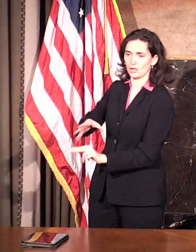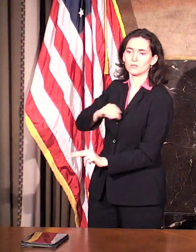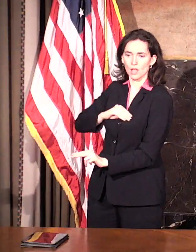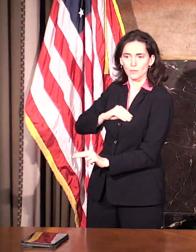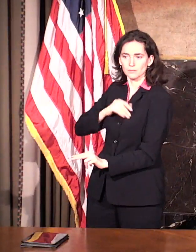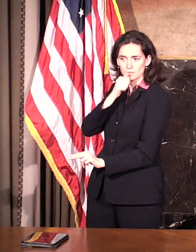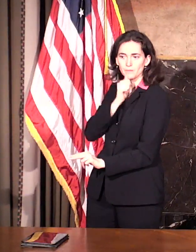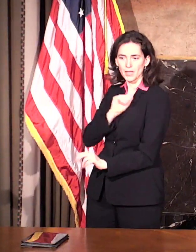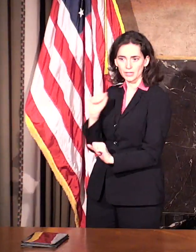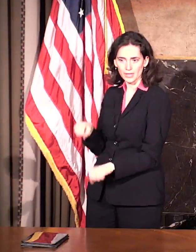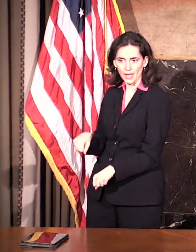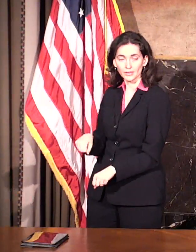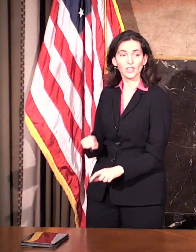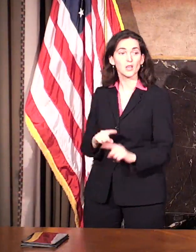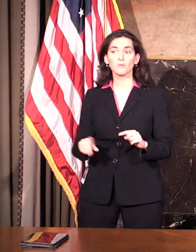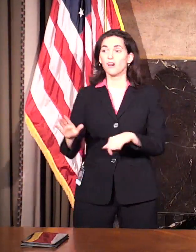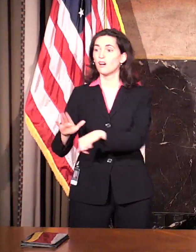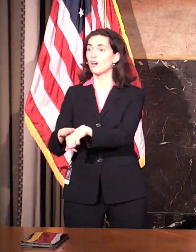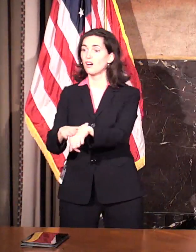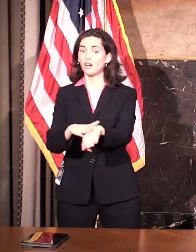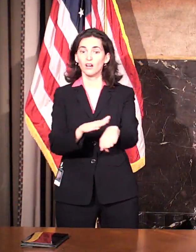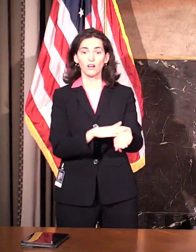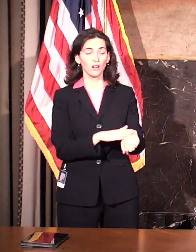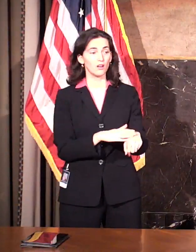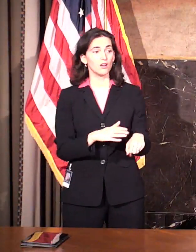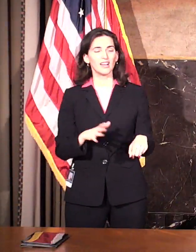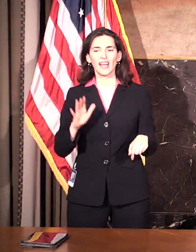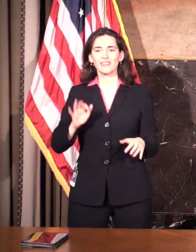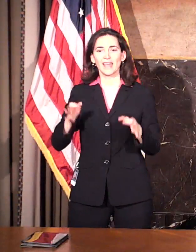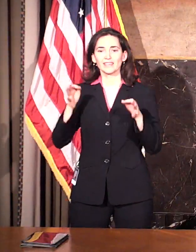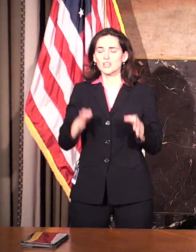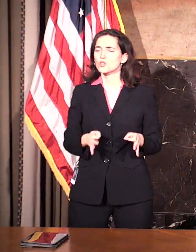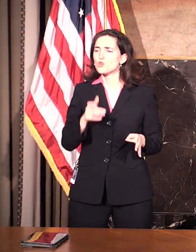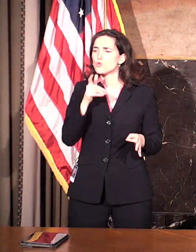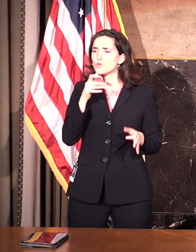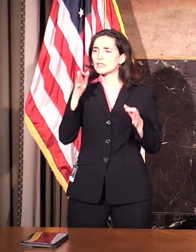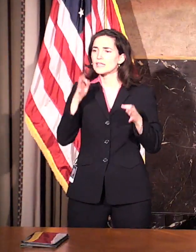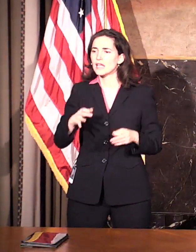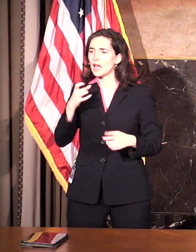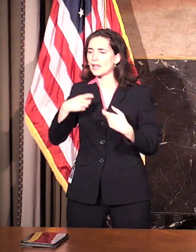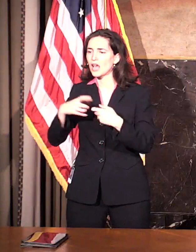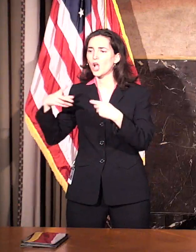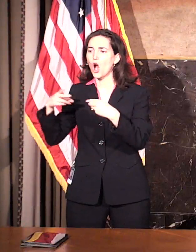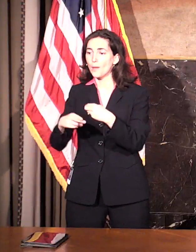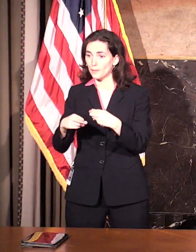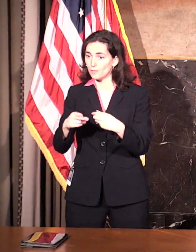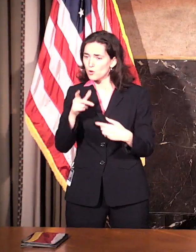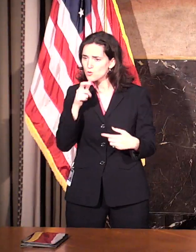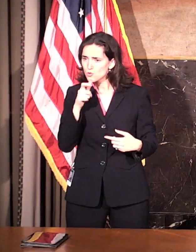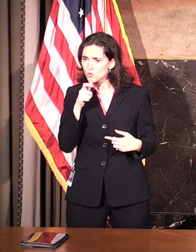want people to know that this is not a decision that is made by local